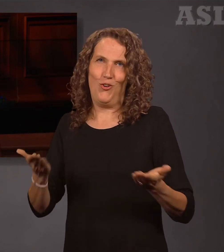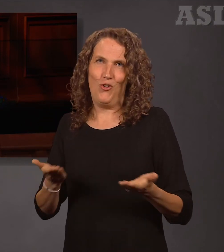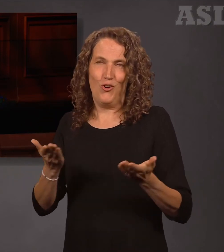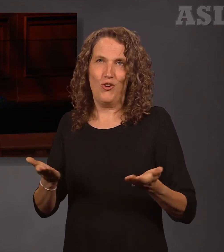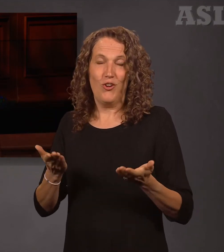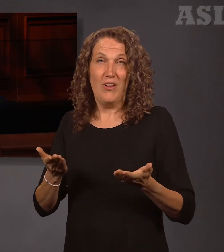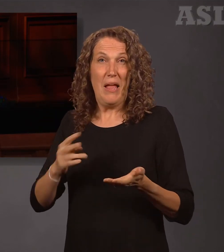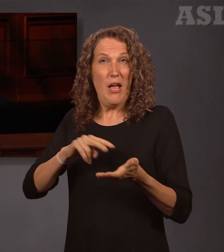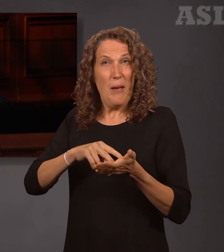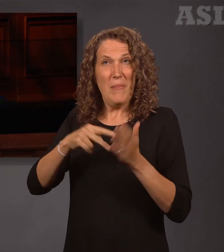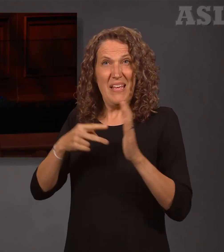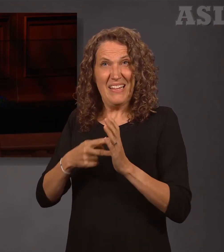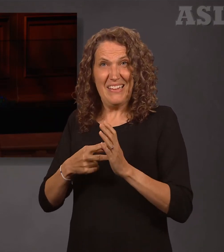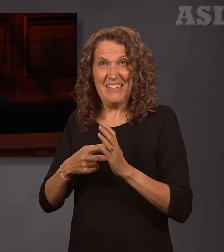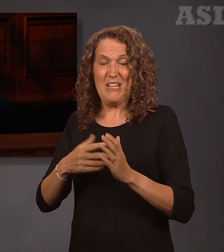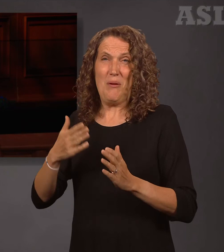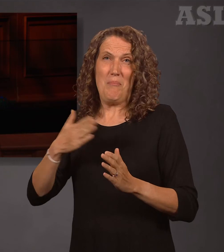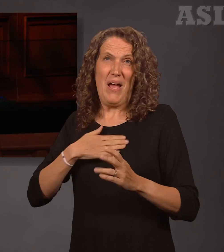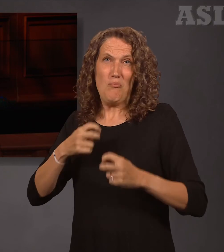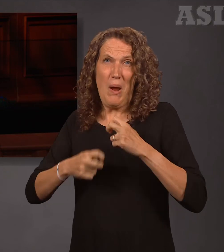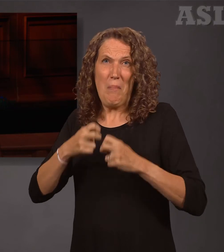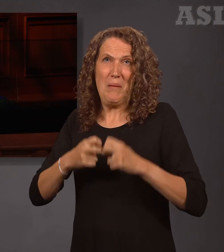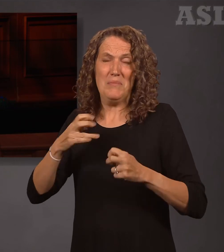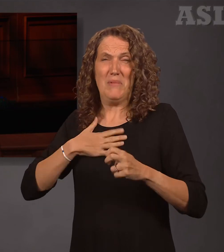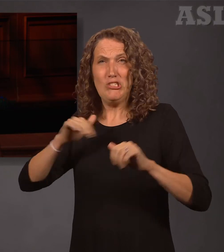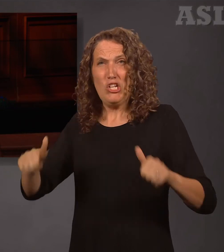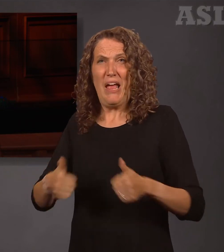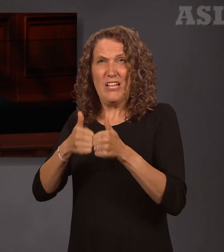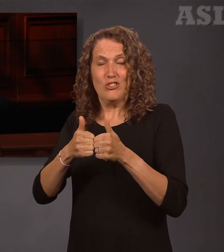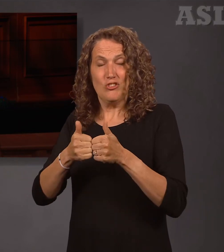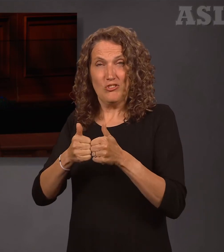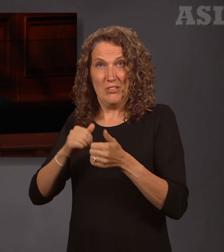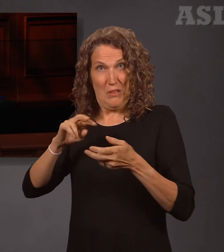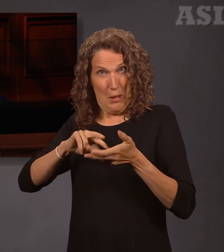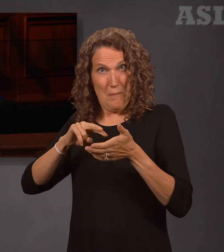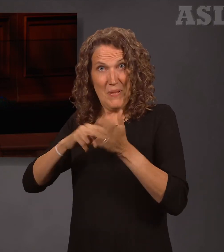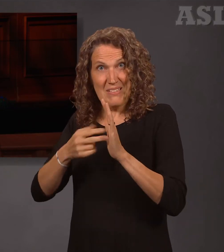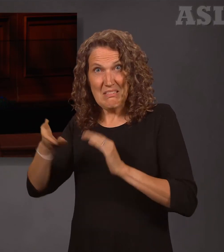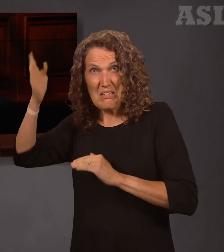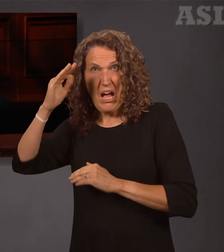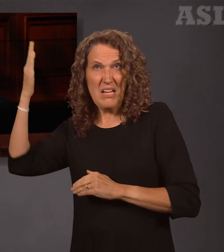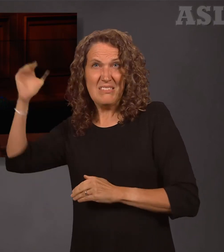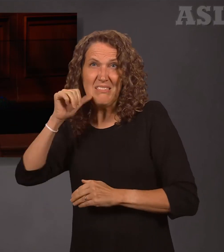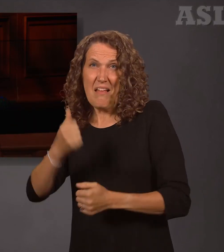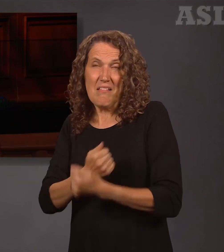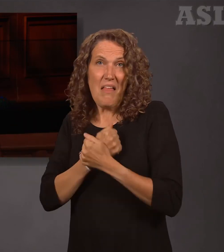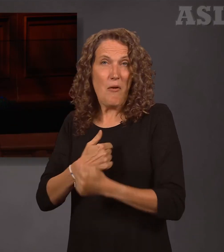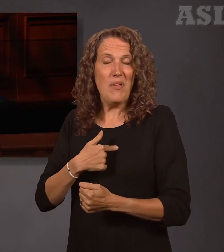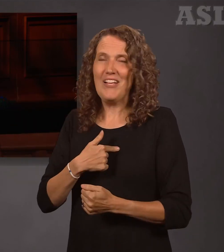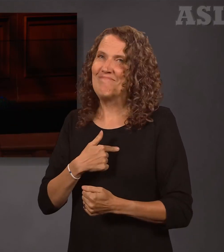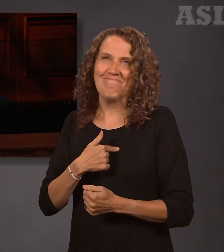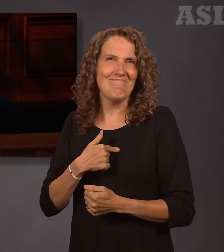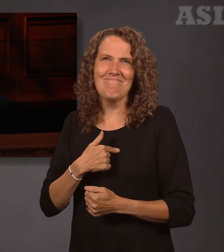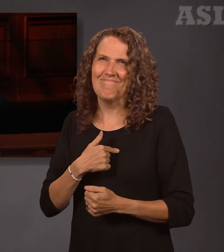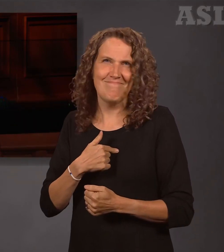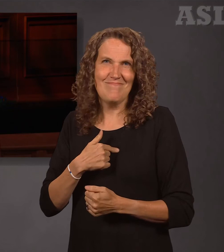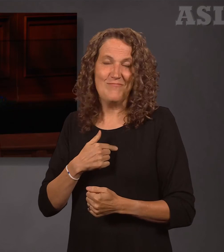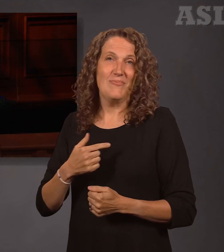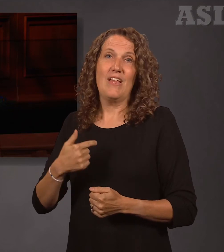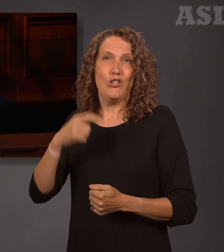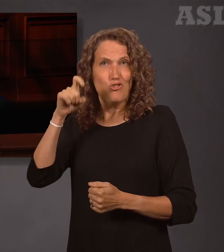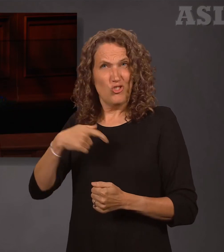that today's trial calls into question God's love for me or let it turn my faith in him into